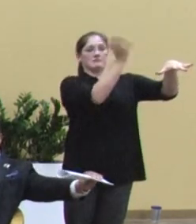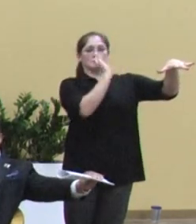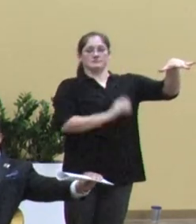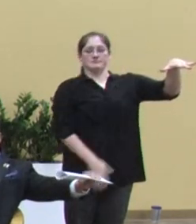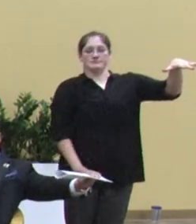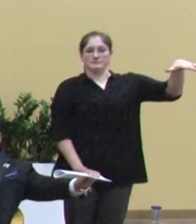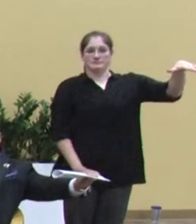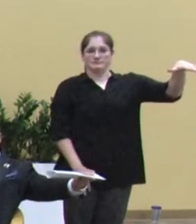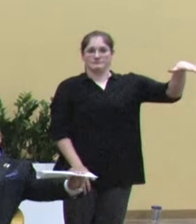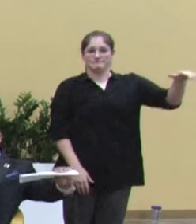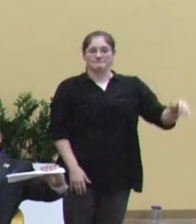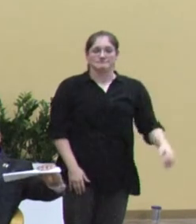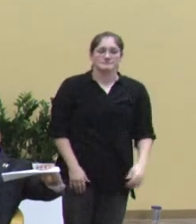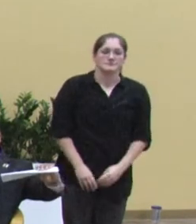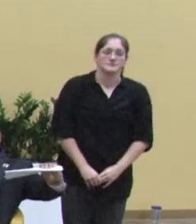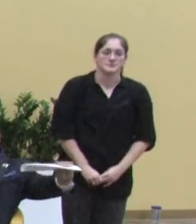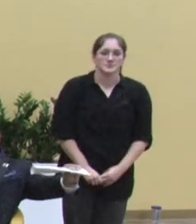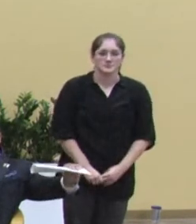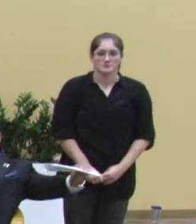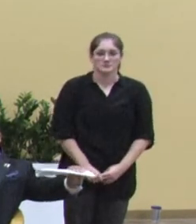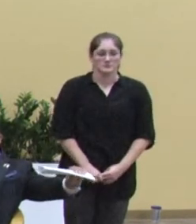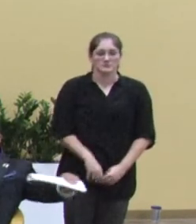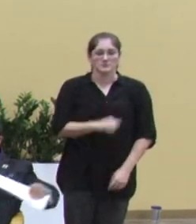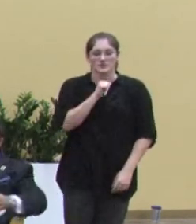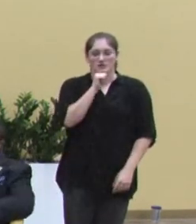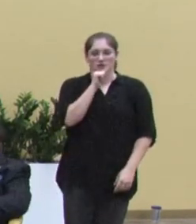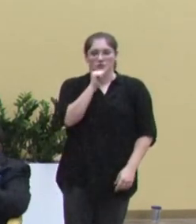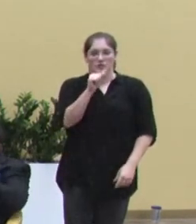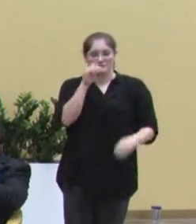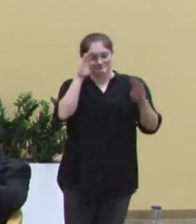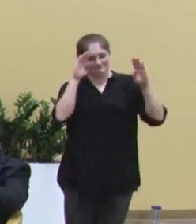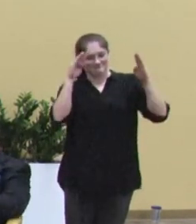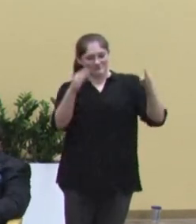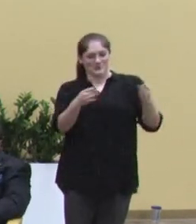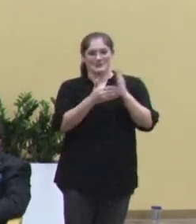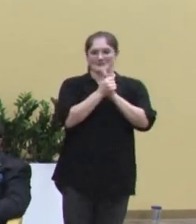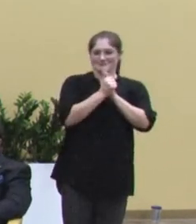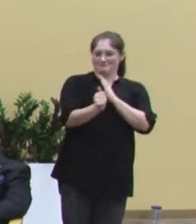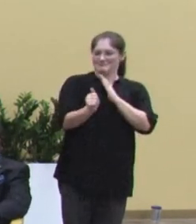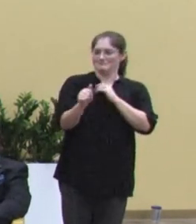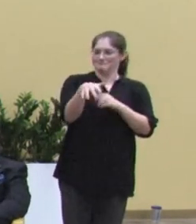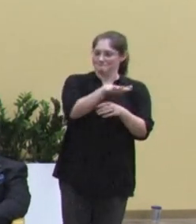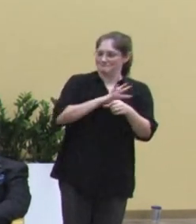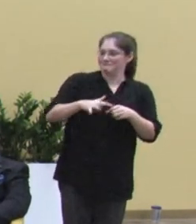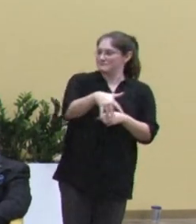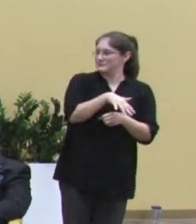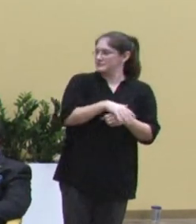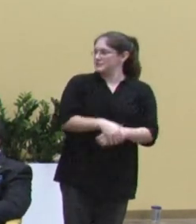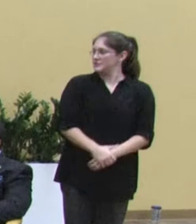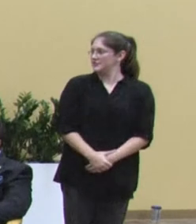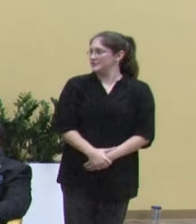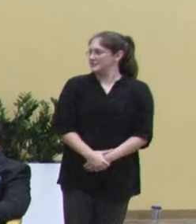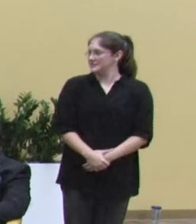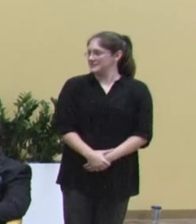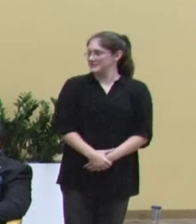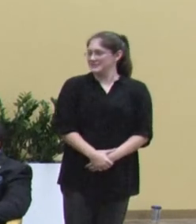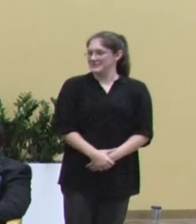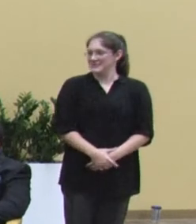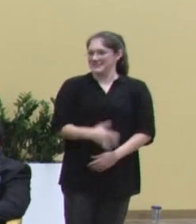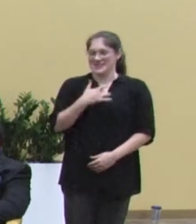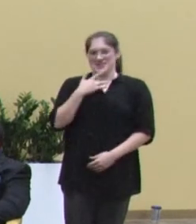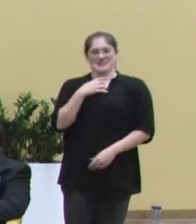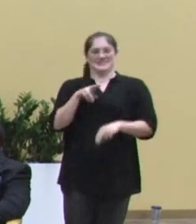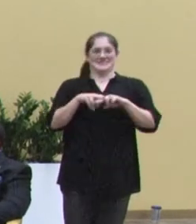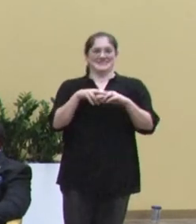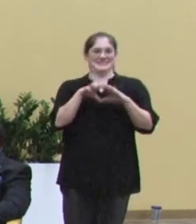not bringing attention to that talent pool. So that's one thing I kind of think we need to I feel like, you know, he ain't sitting in